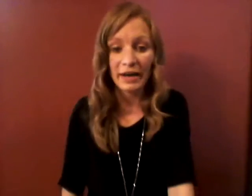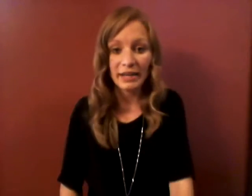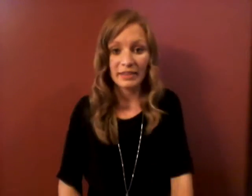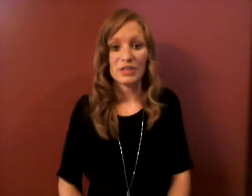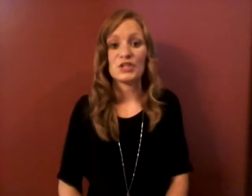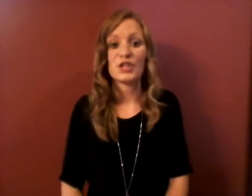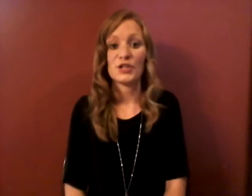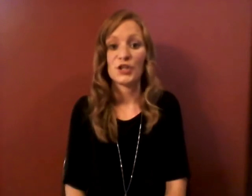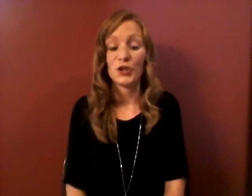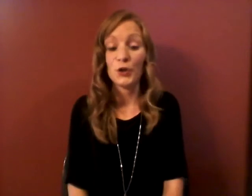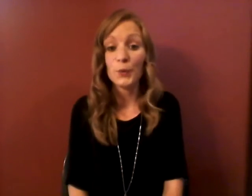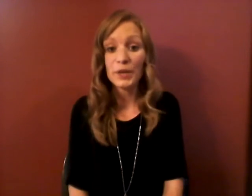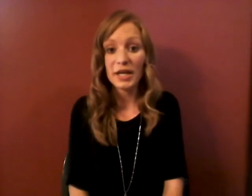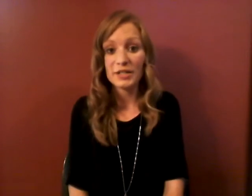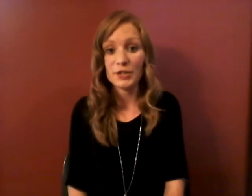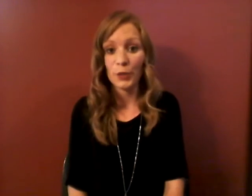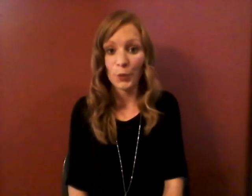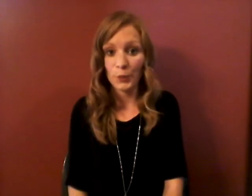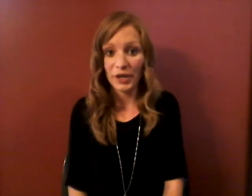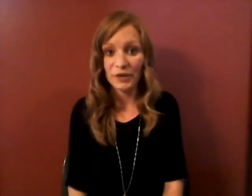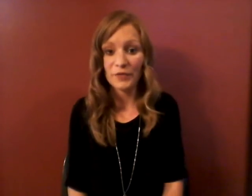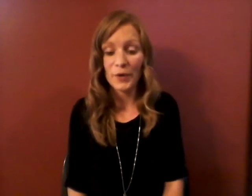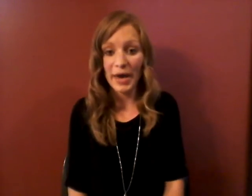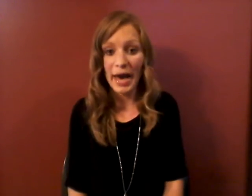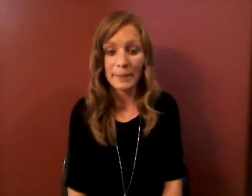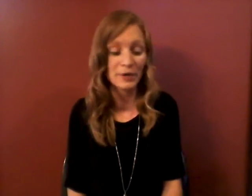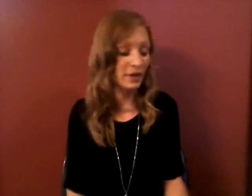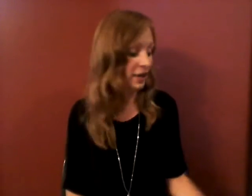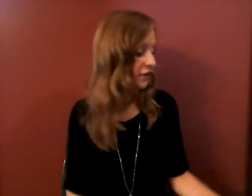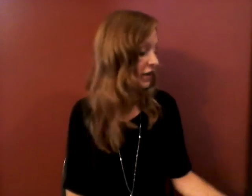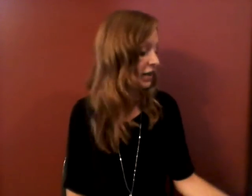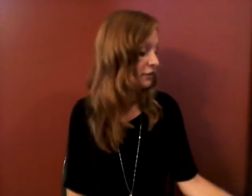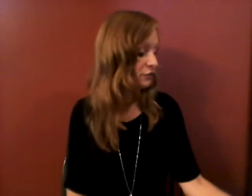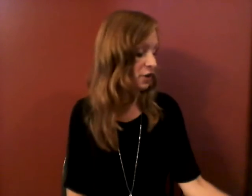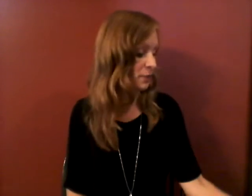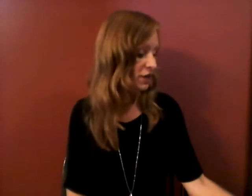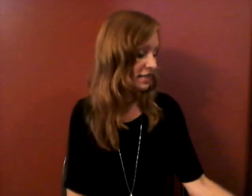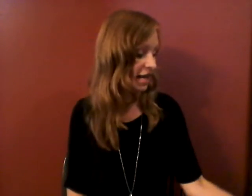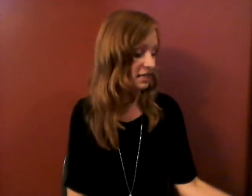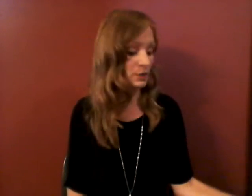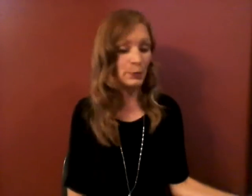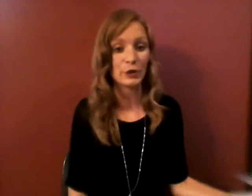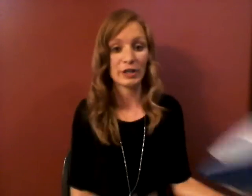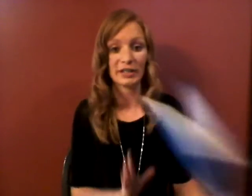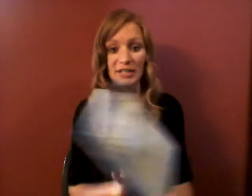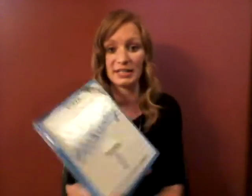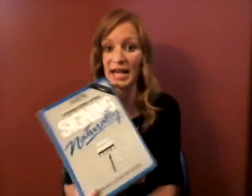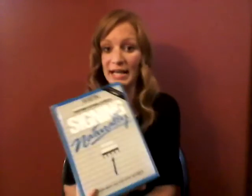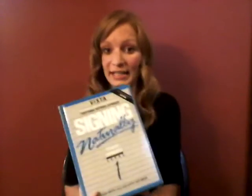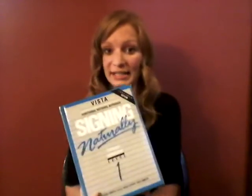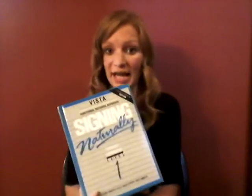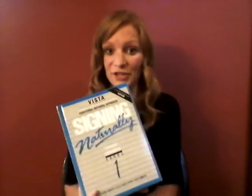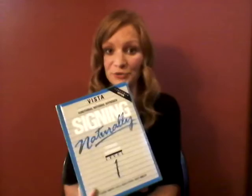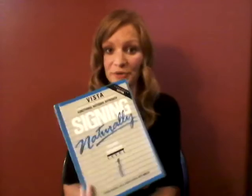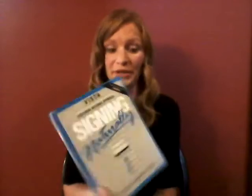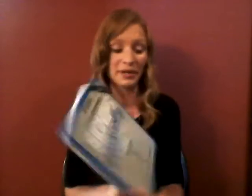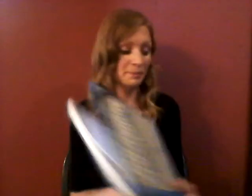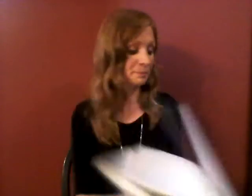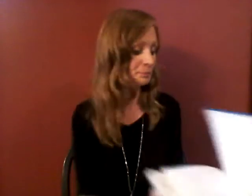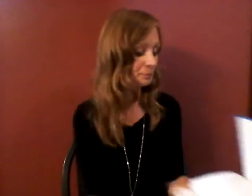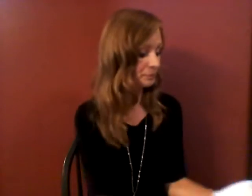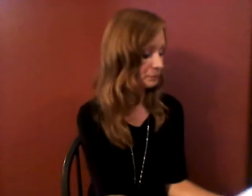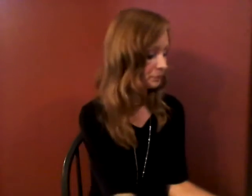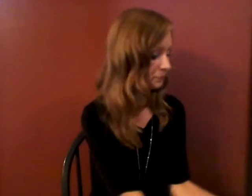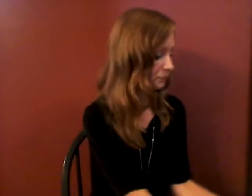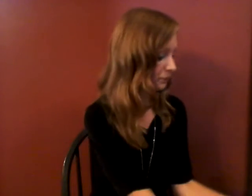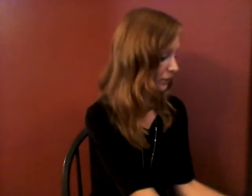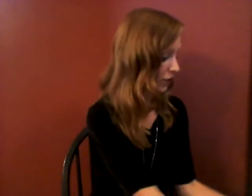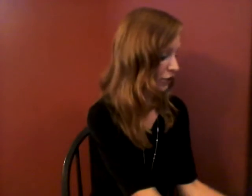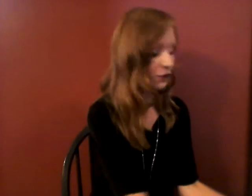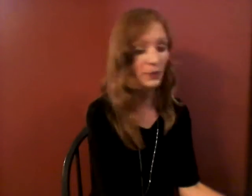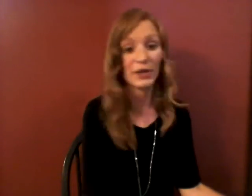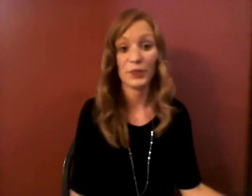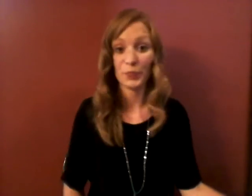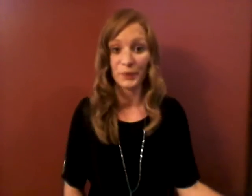Right, this is Unit 3 vocabulary from our textbook, Signing Naturally. Unit 3.